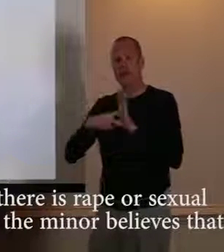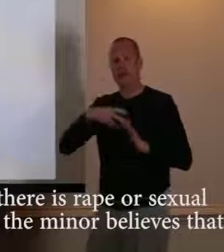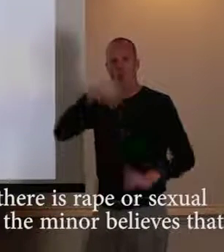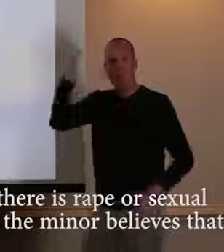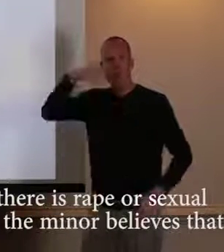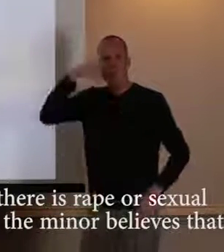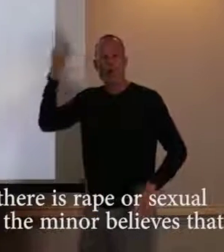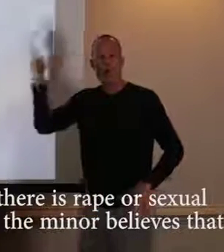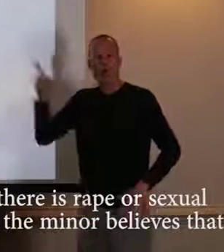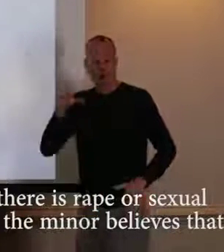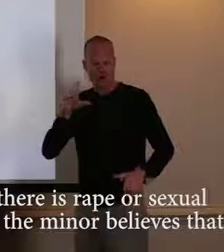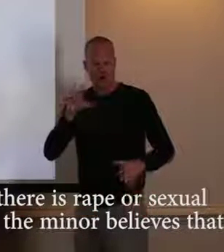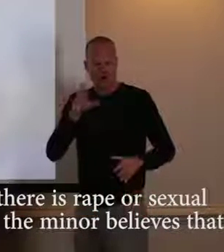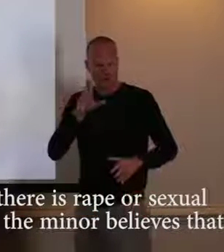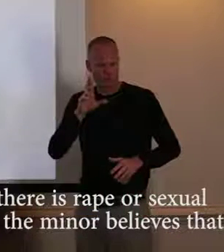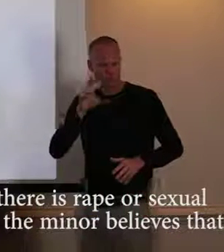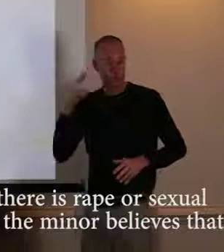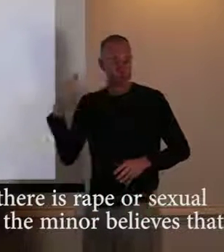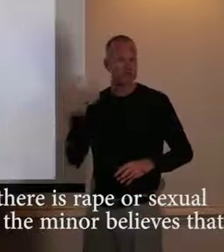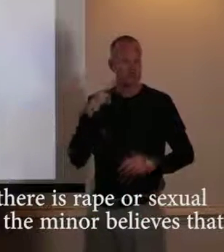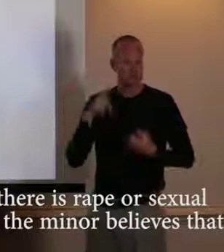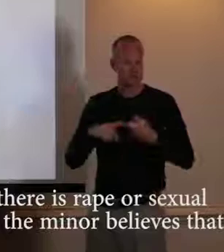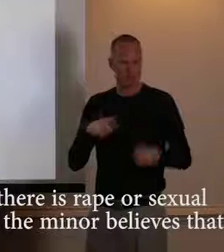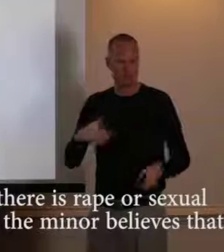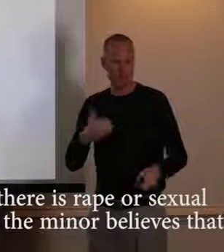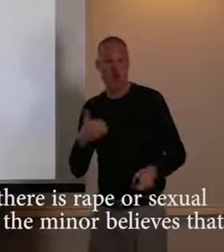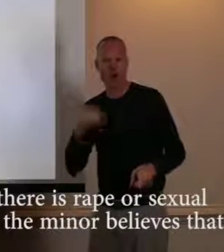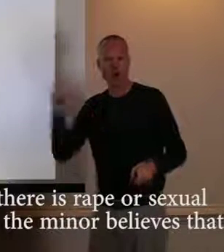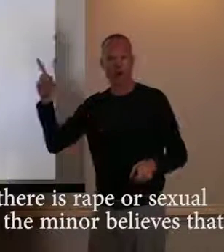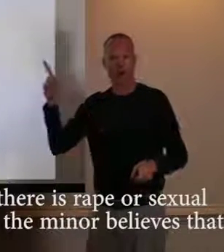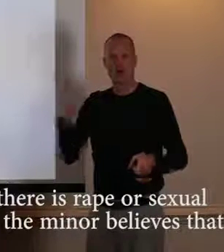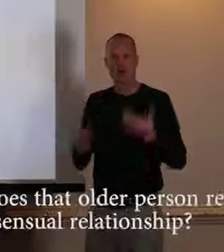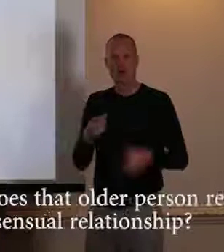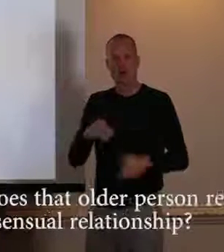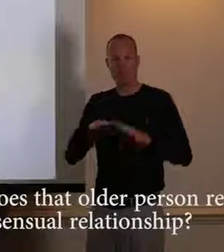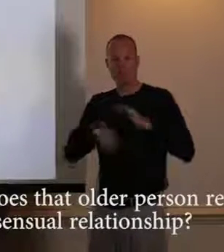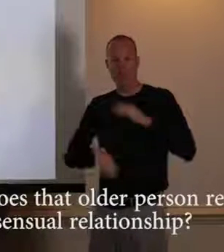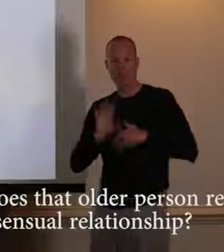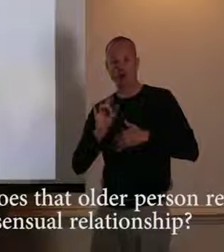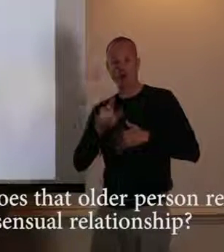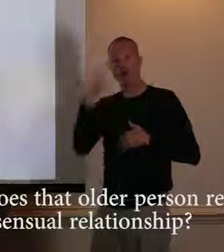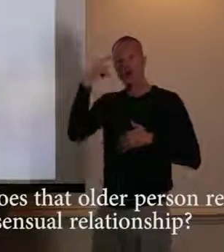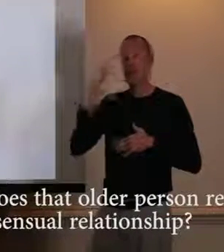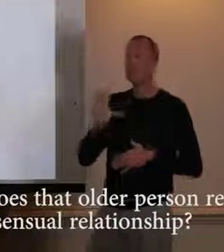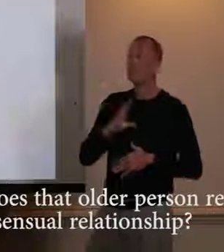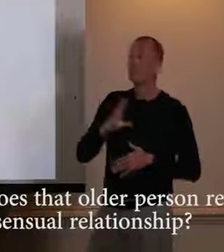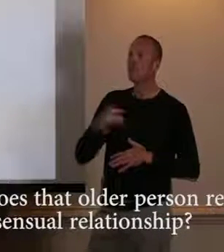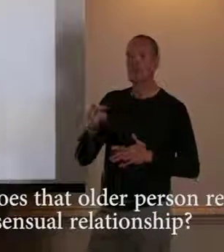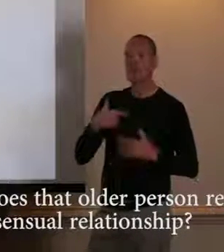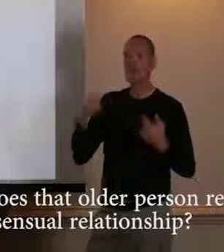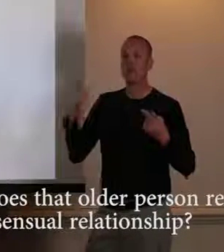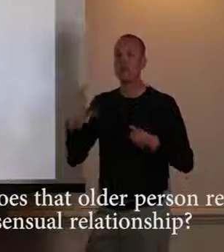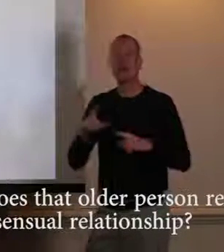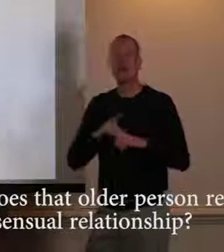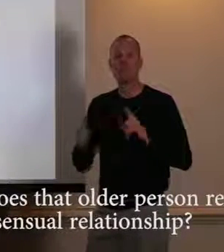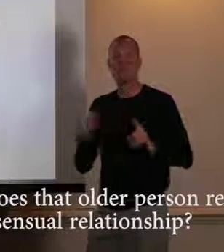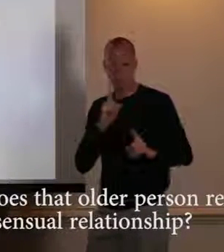rape or sexual contact involved. And maybe the minor believes that it's consensual or feels that it's consensual, but is it really? Does that